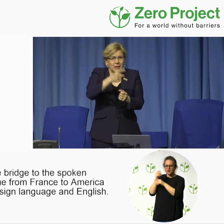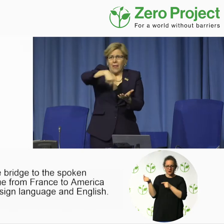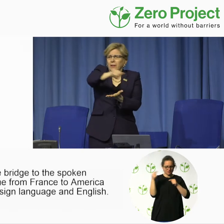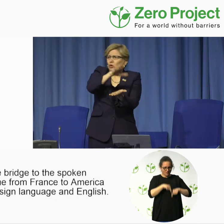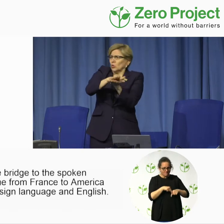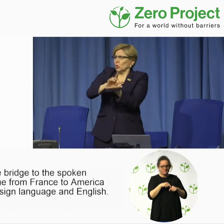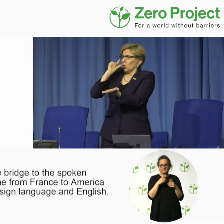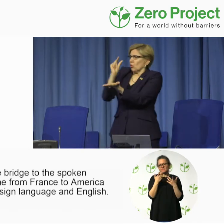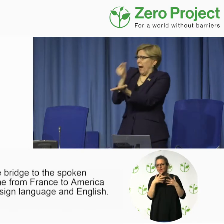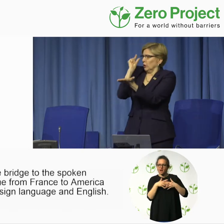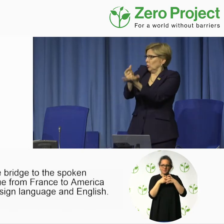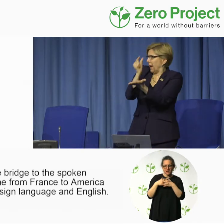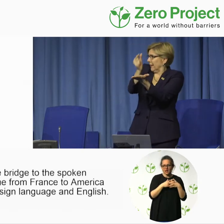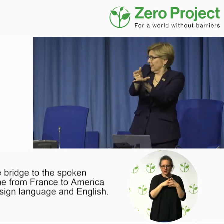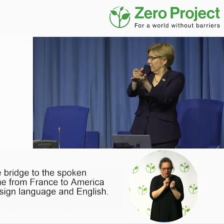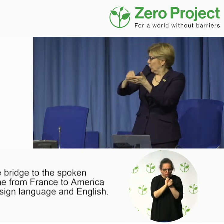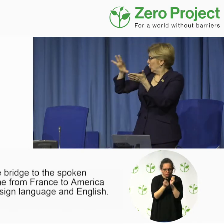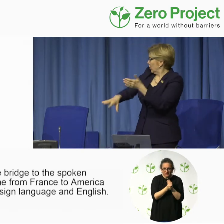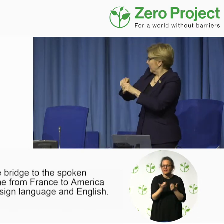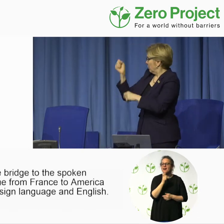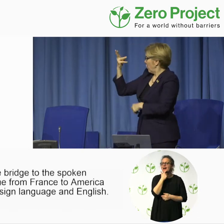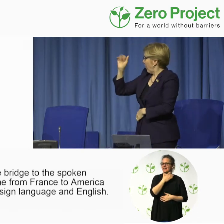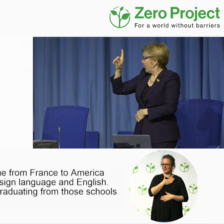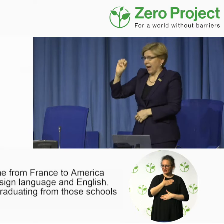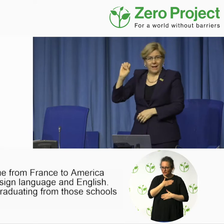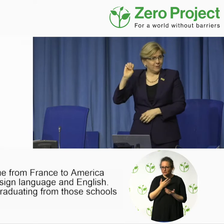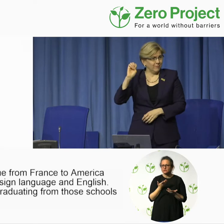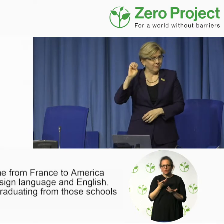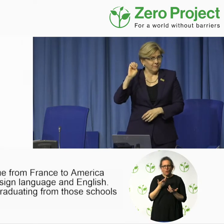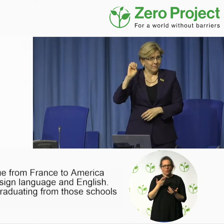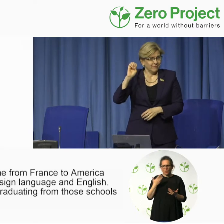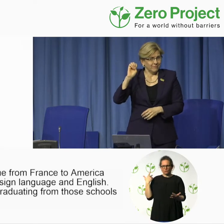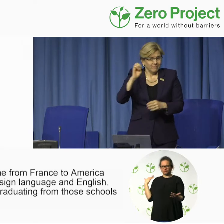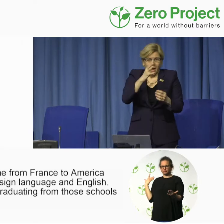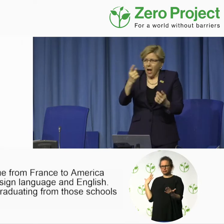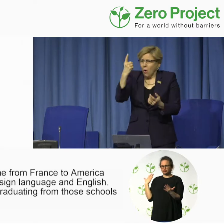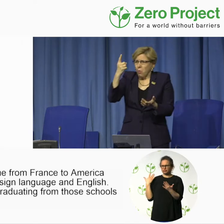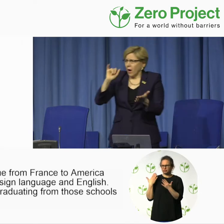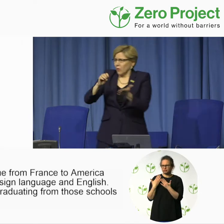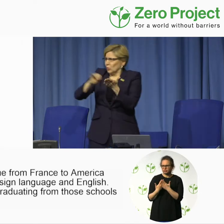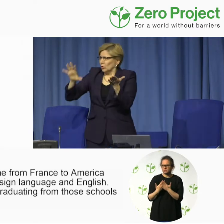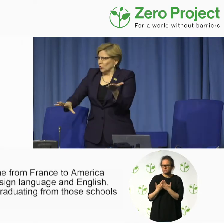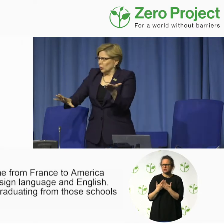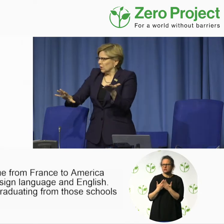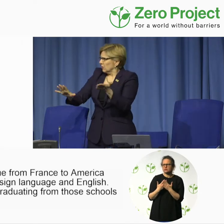After about 100 years, the students graduating from those schools for the deaf across the country,